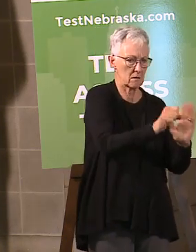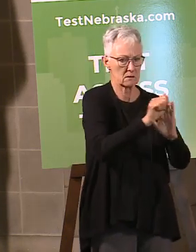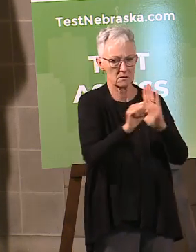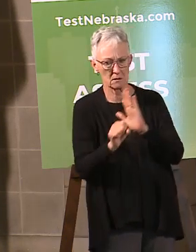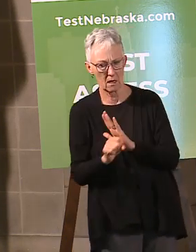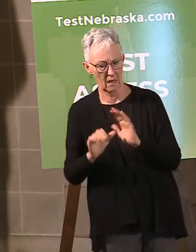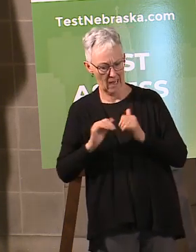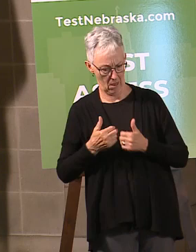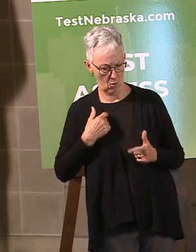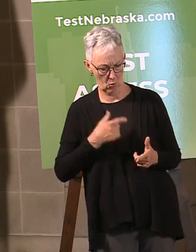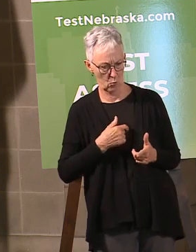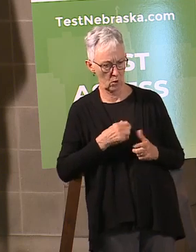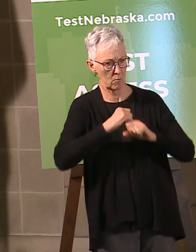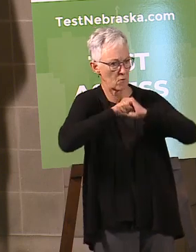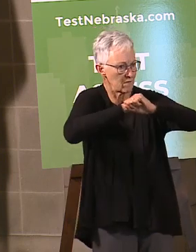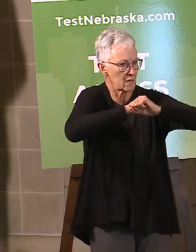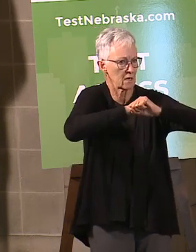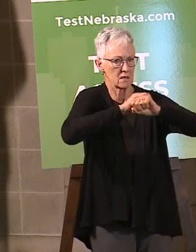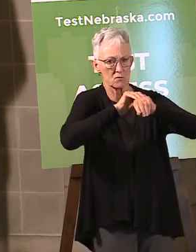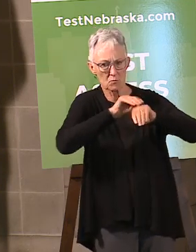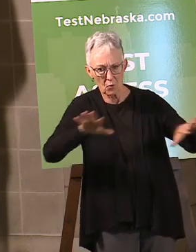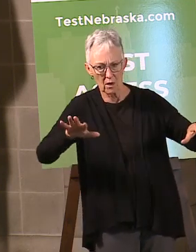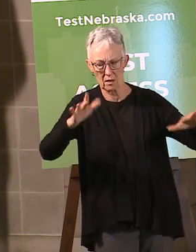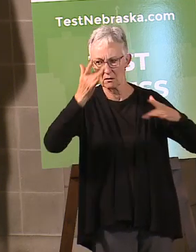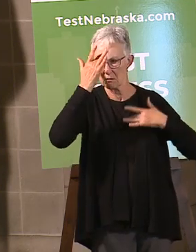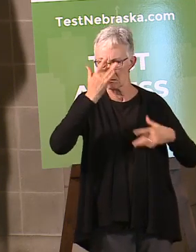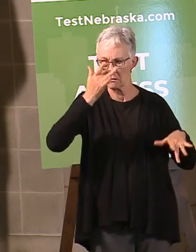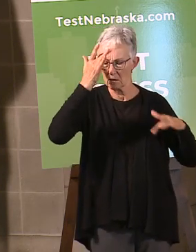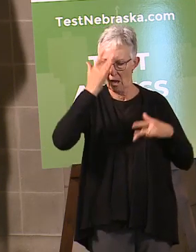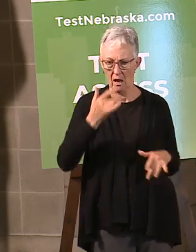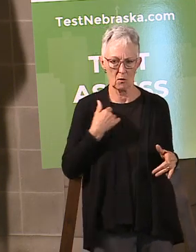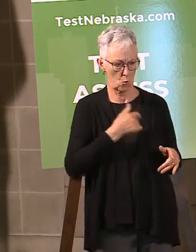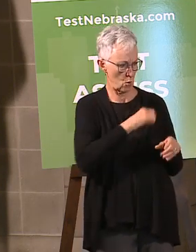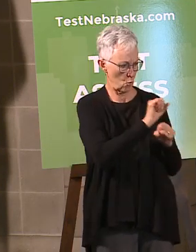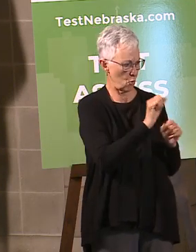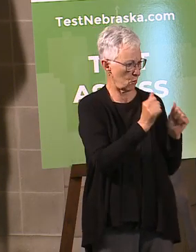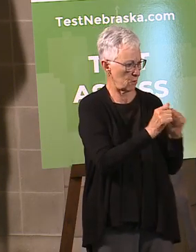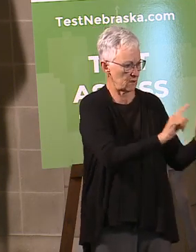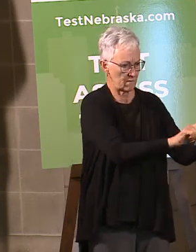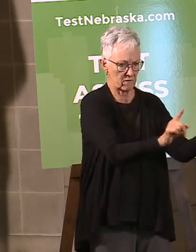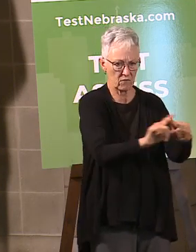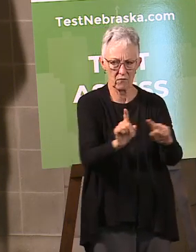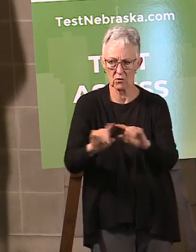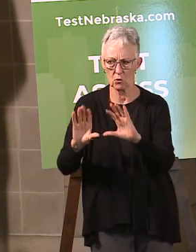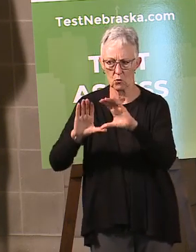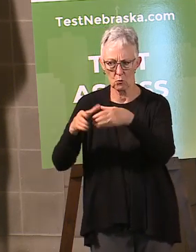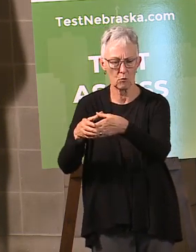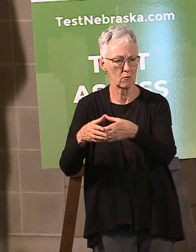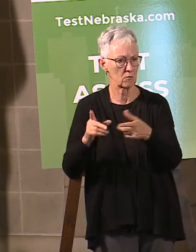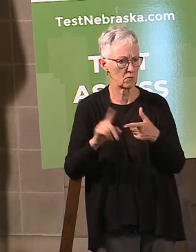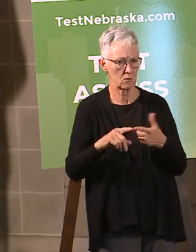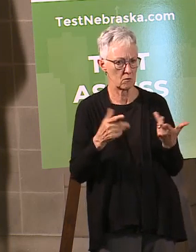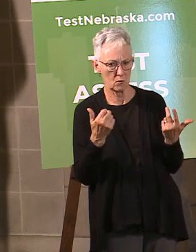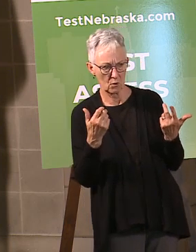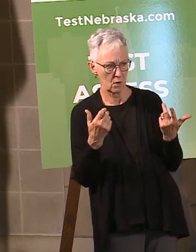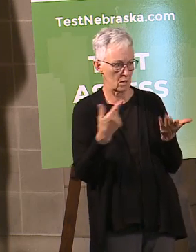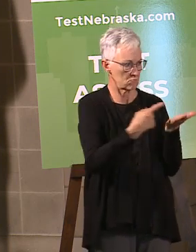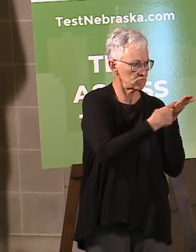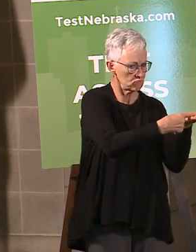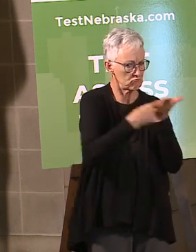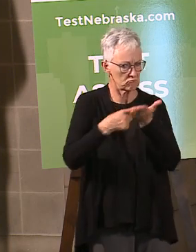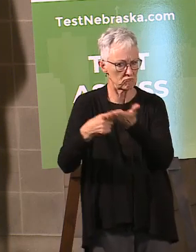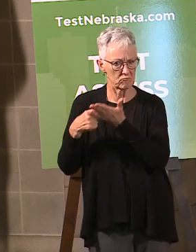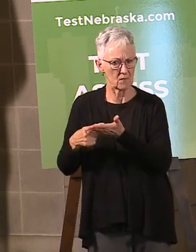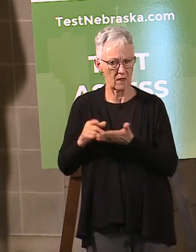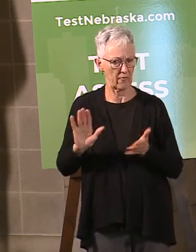of the virus. We work with industry groups when we're trying to come up with what the DHMs are. So there's a variety of people that have input that we seek into crafting all of this,